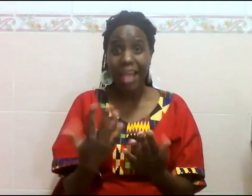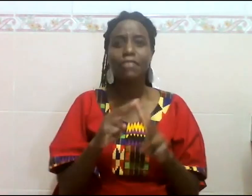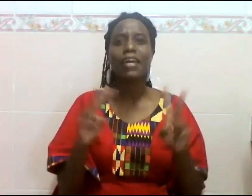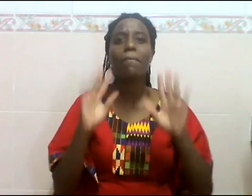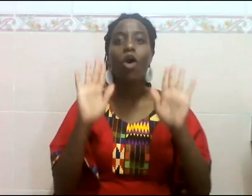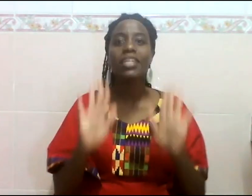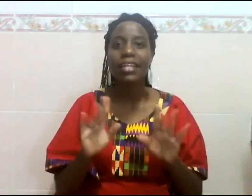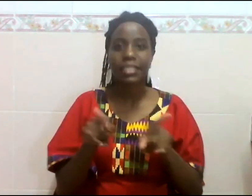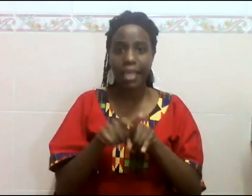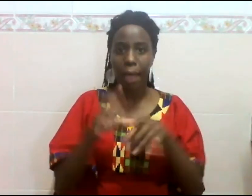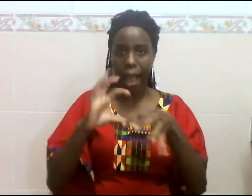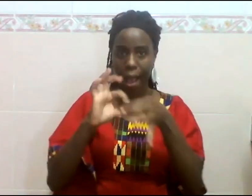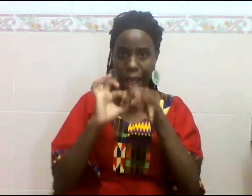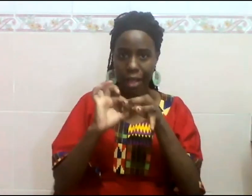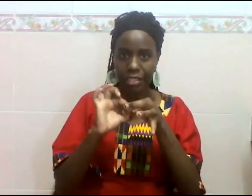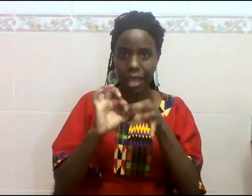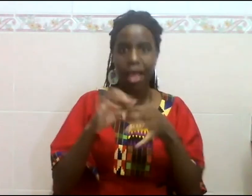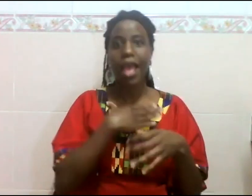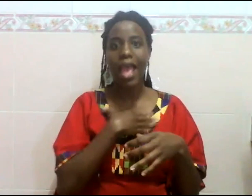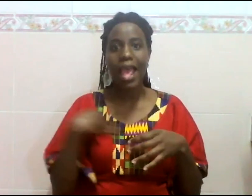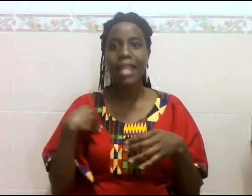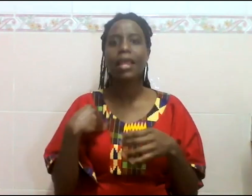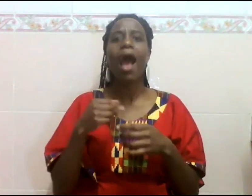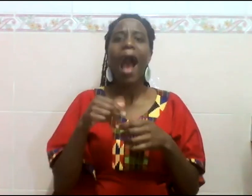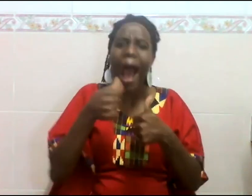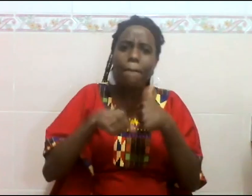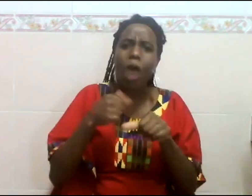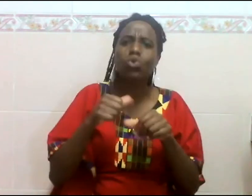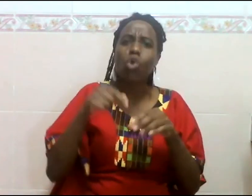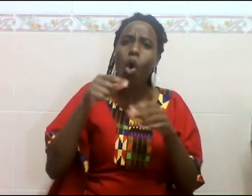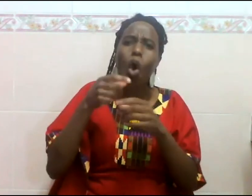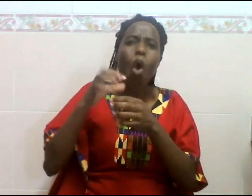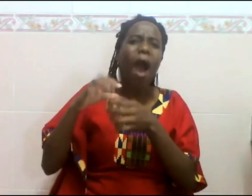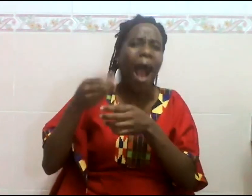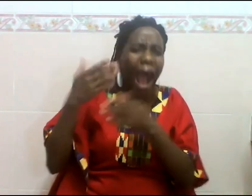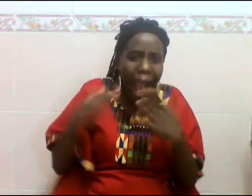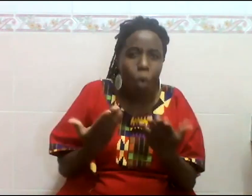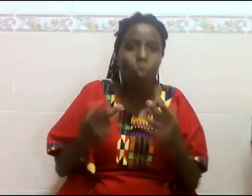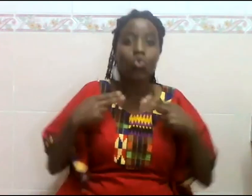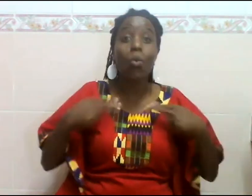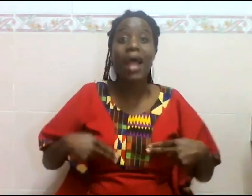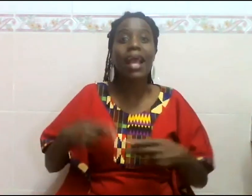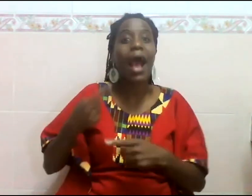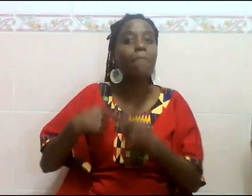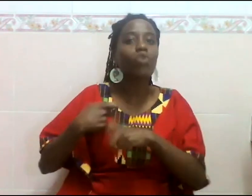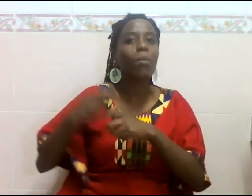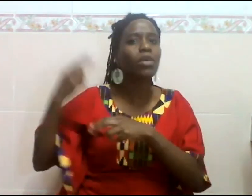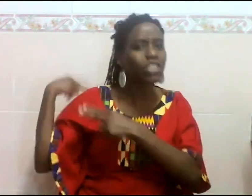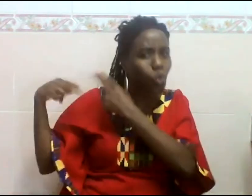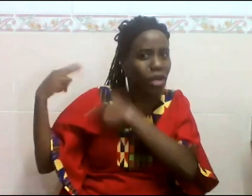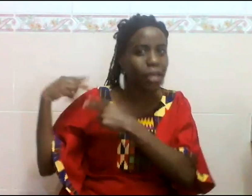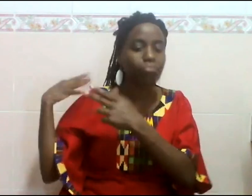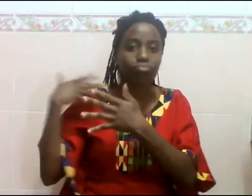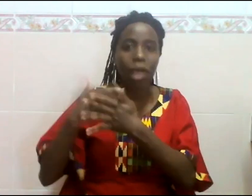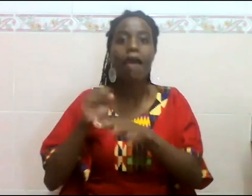paleoanthropology, and particularly the question of modern human origins, and how the sort of colonial influences